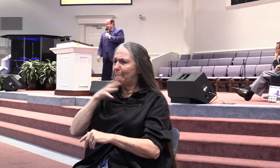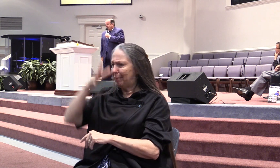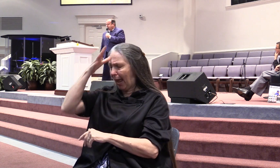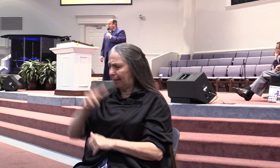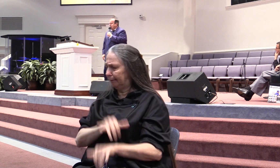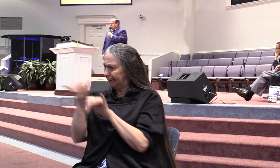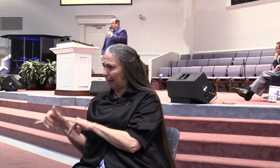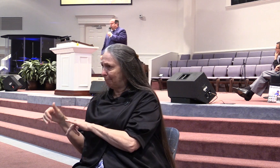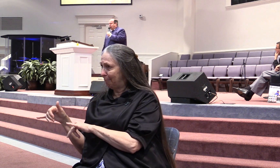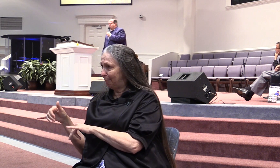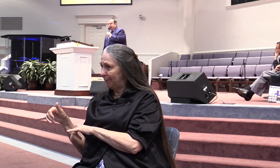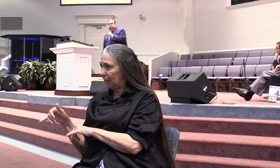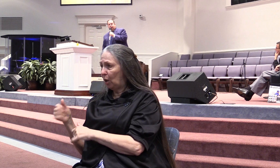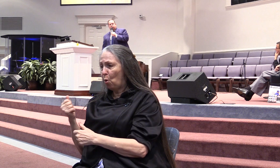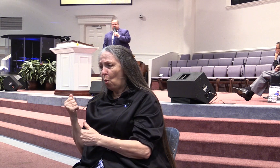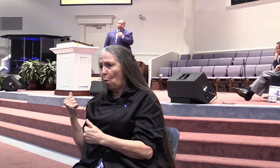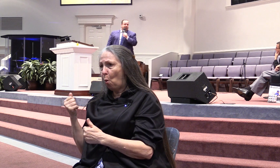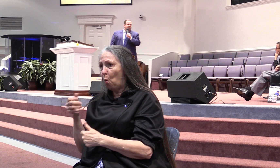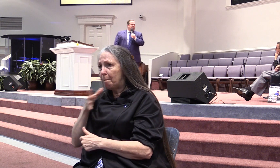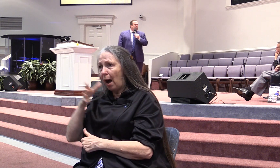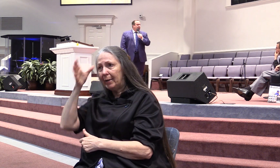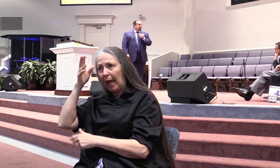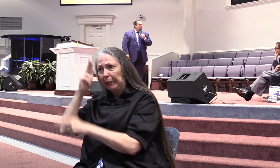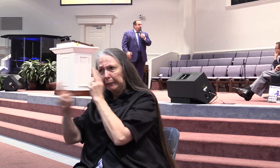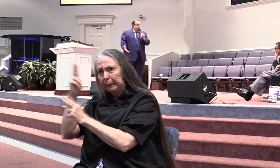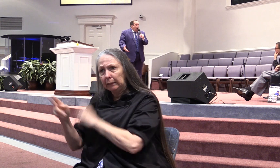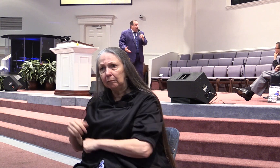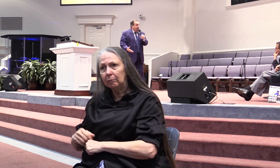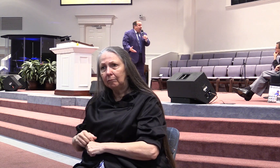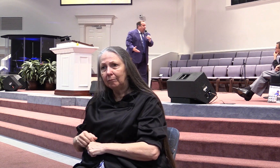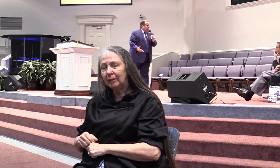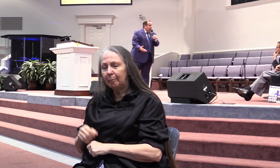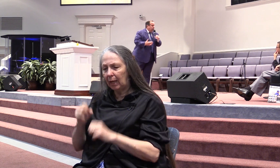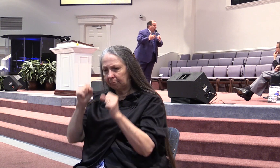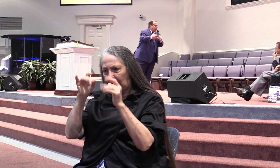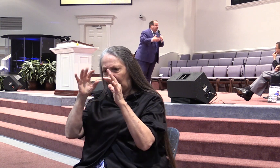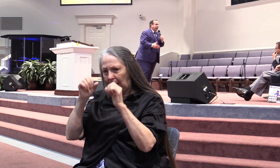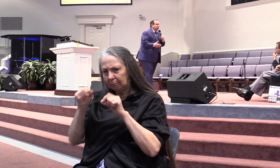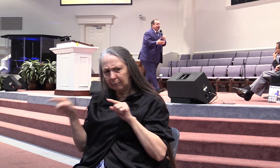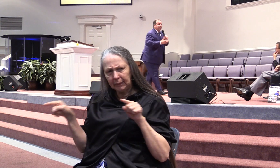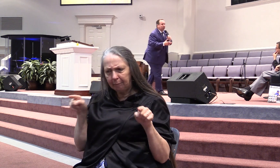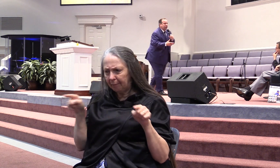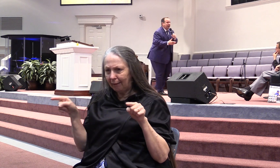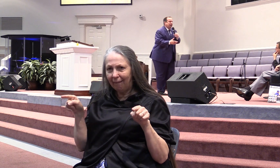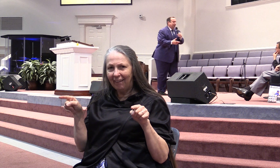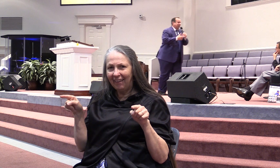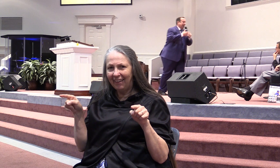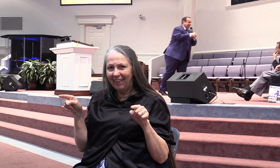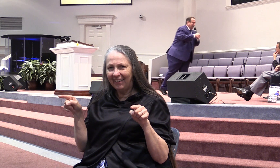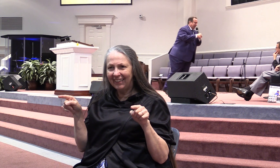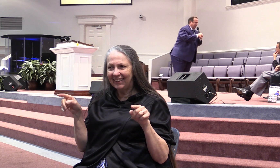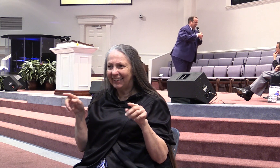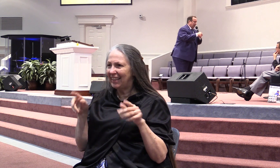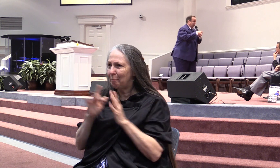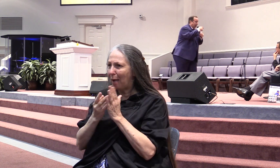Leviticus 19 and 3. Ye shall fear every man his mother and his father. That's just blowing my mind. The one I do find it interesting that in